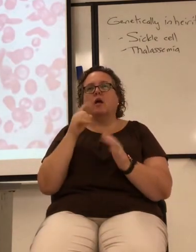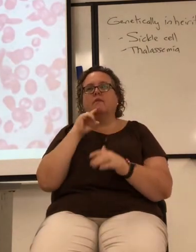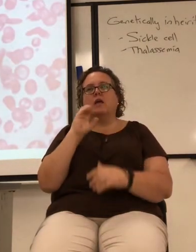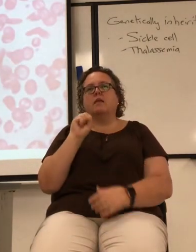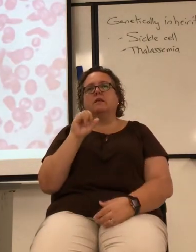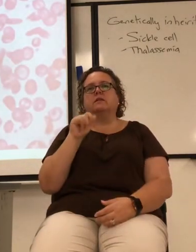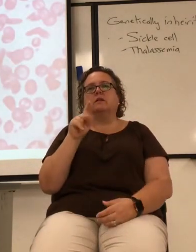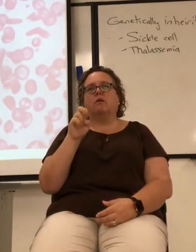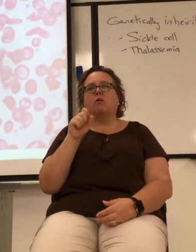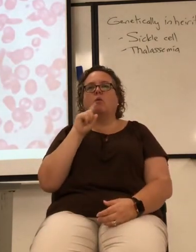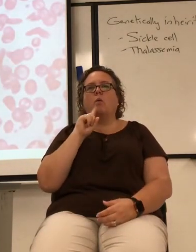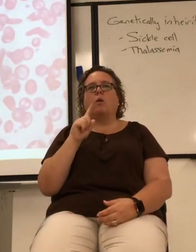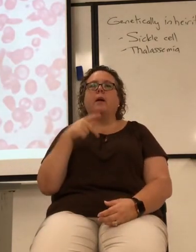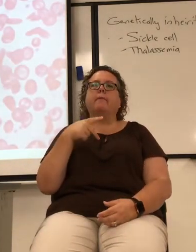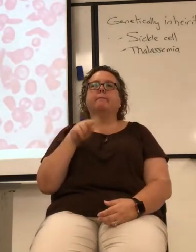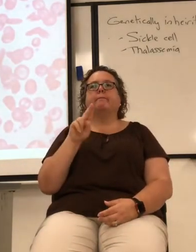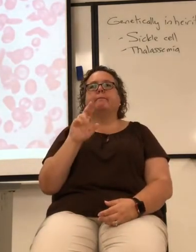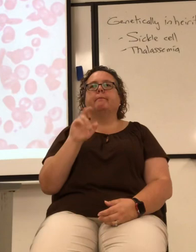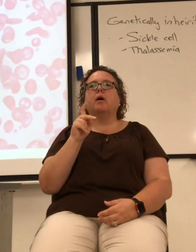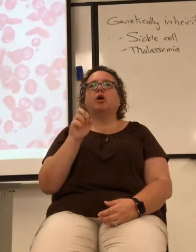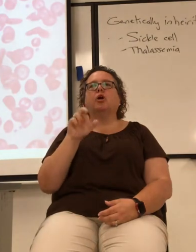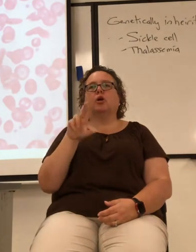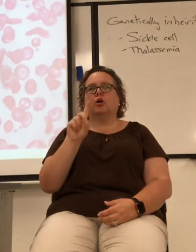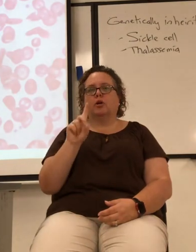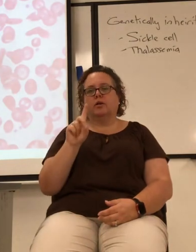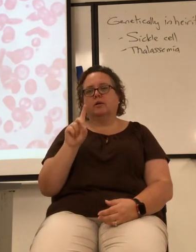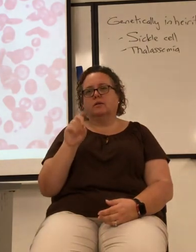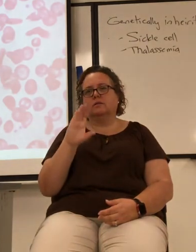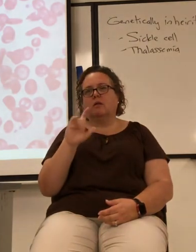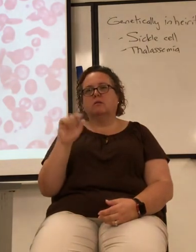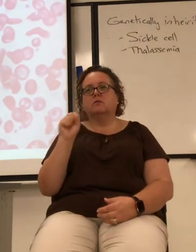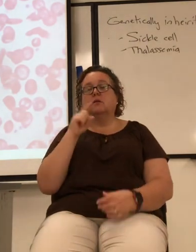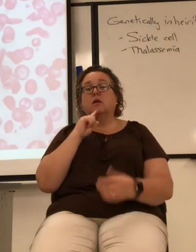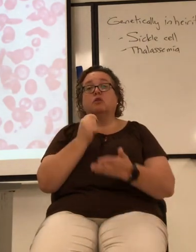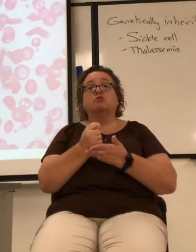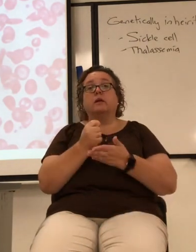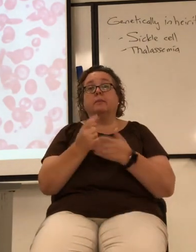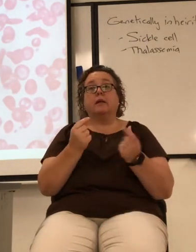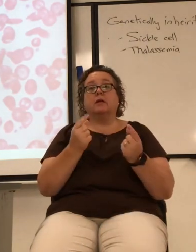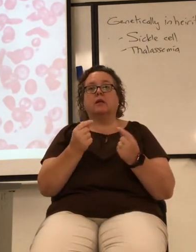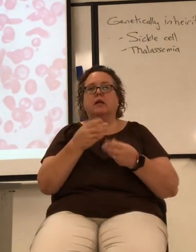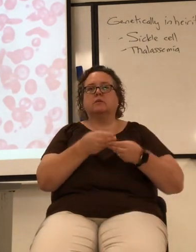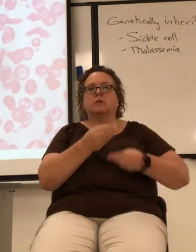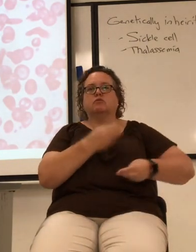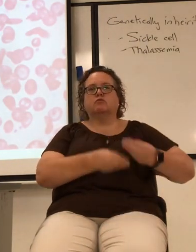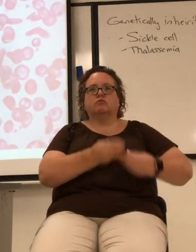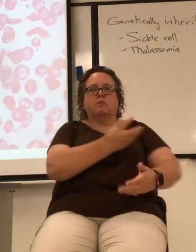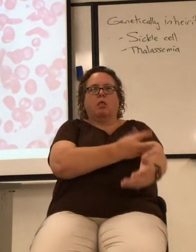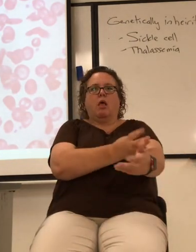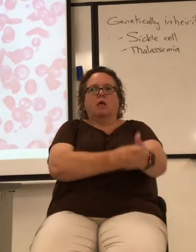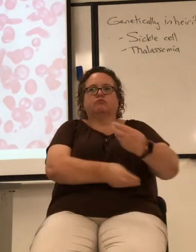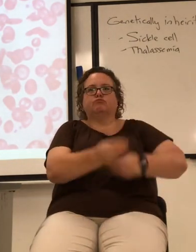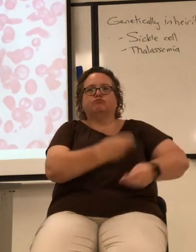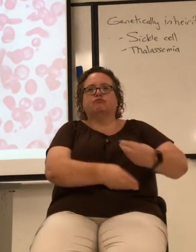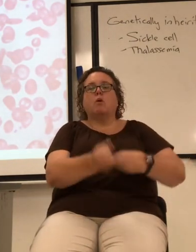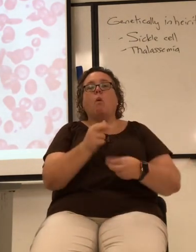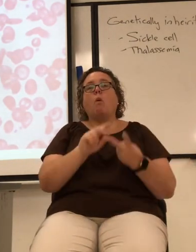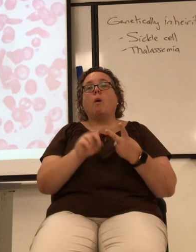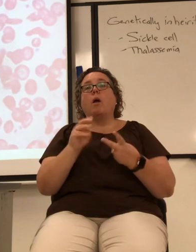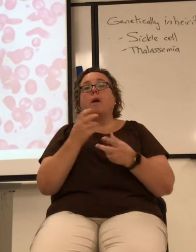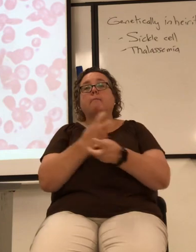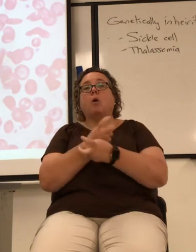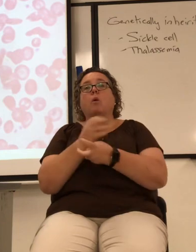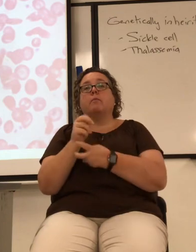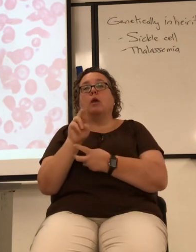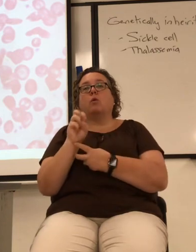or puckered cells. Right? Treatment is, well, you transfuse them, or maybe a bone marrow transplant, but